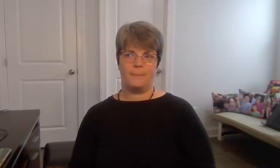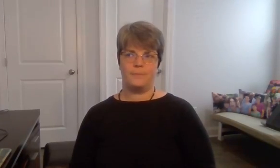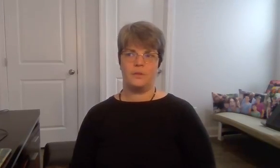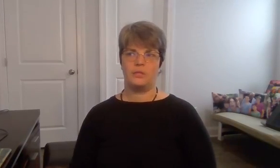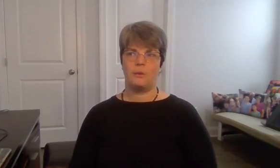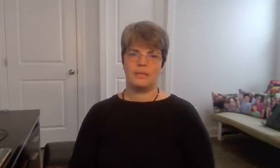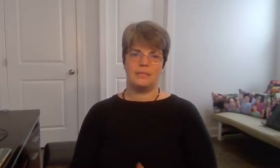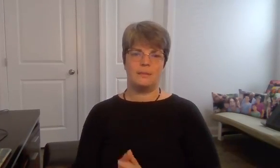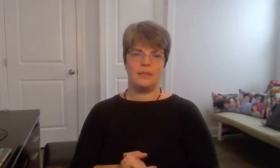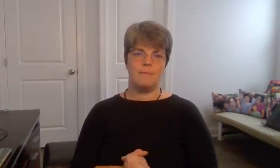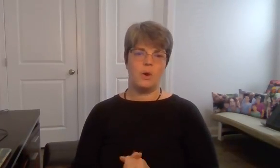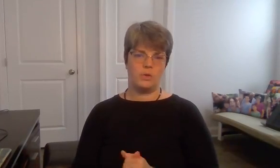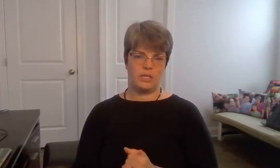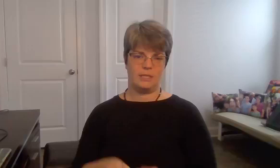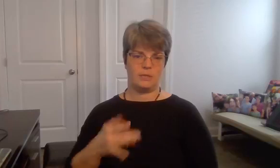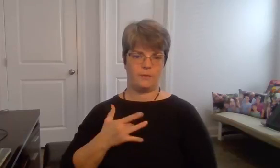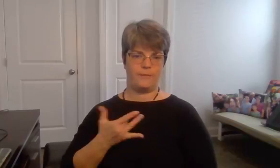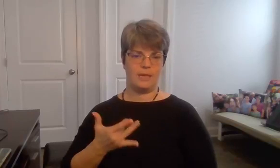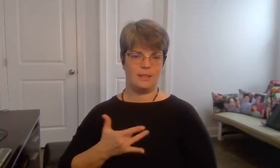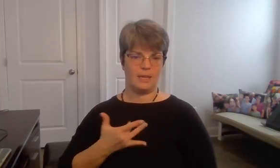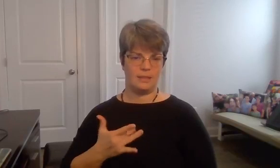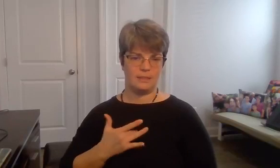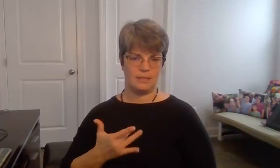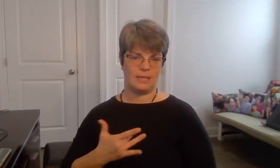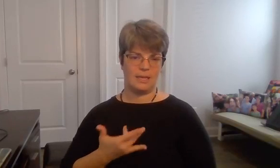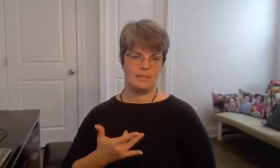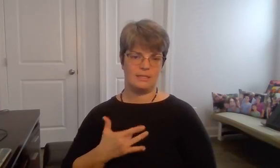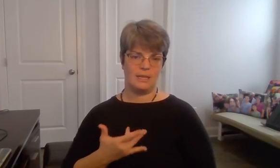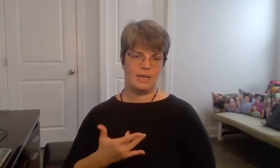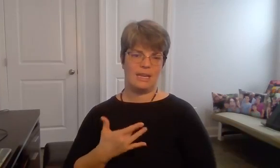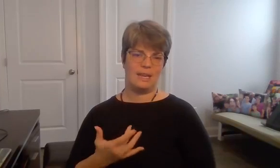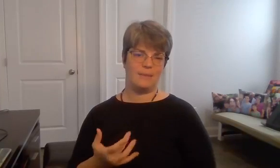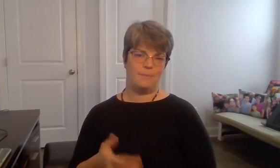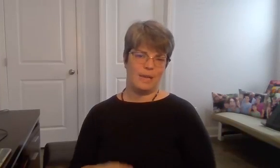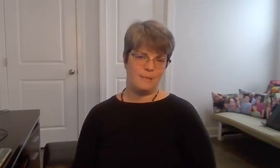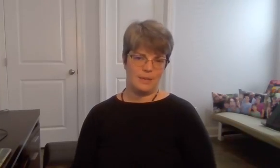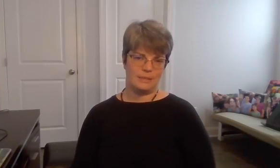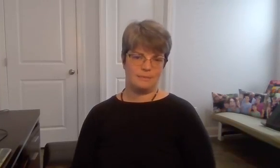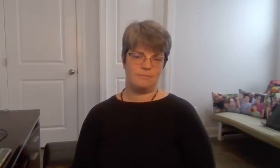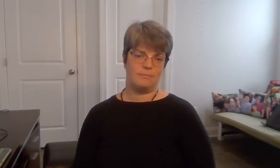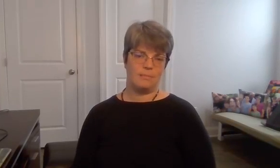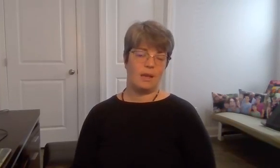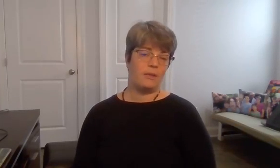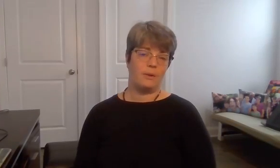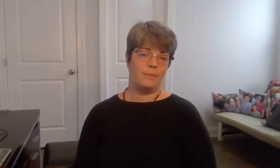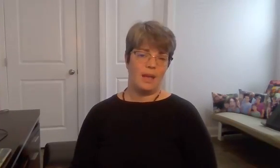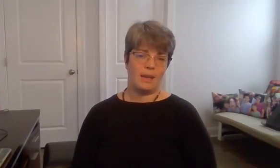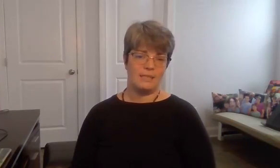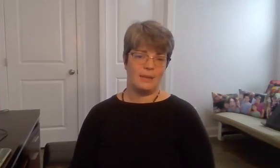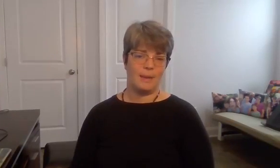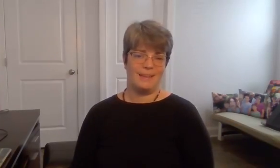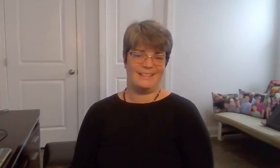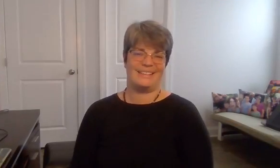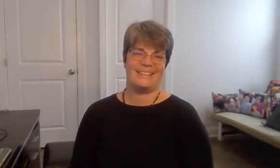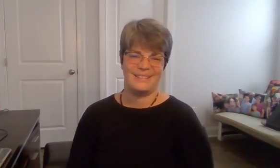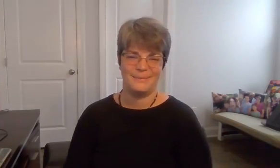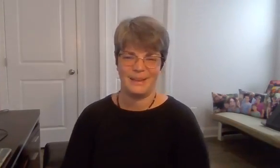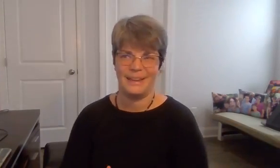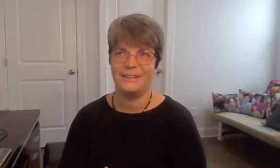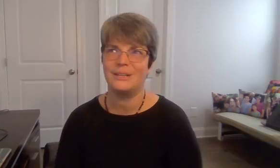so let's go back to some of the emotions. So feelings is like this. And again, the babies, although I gotta say, my daughter,